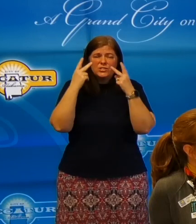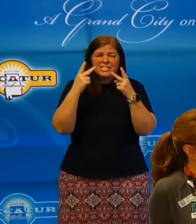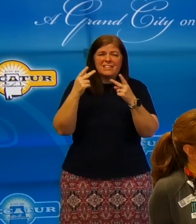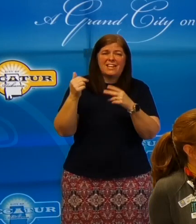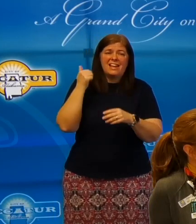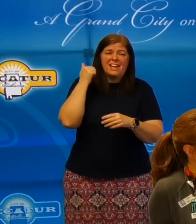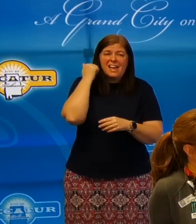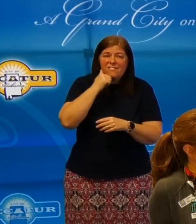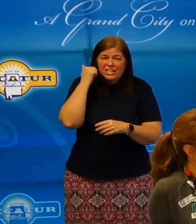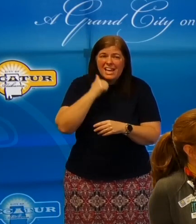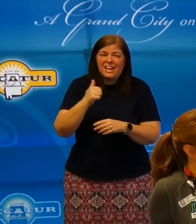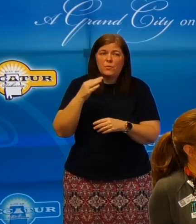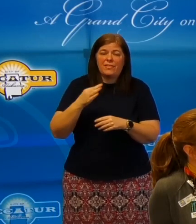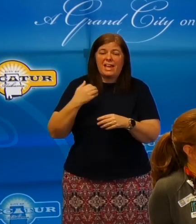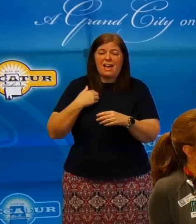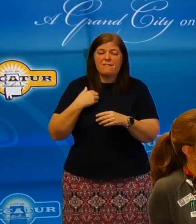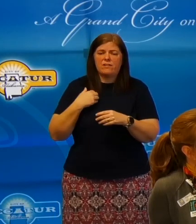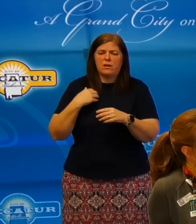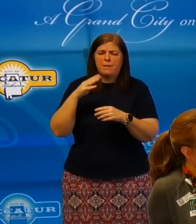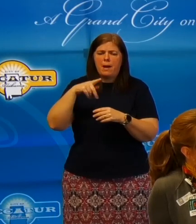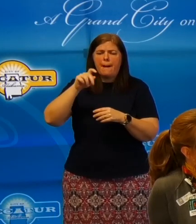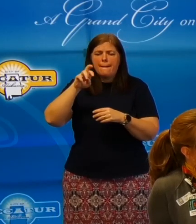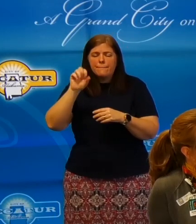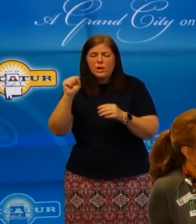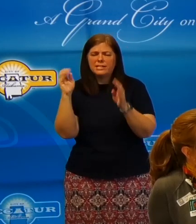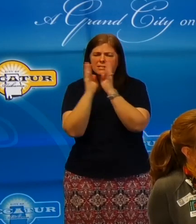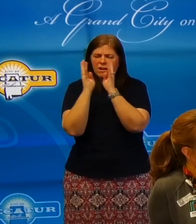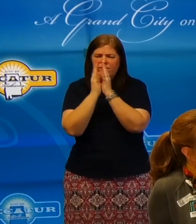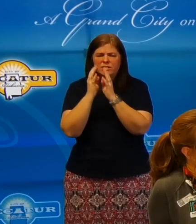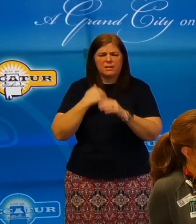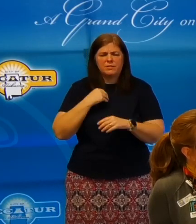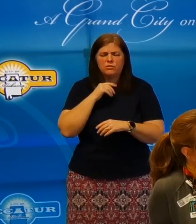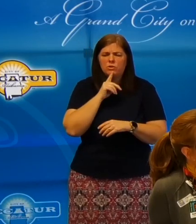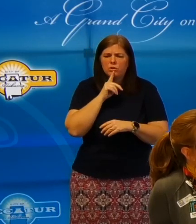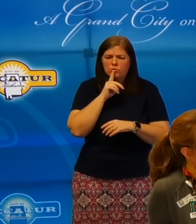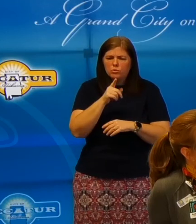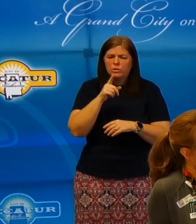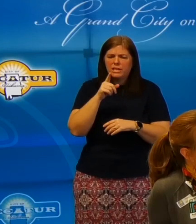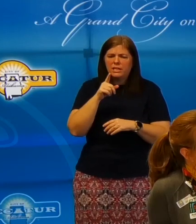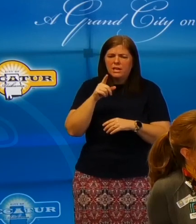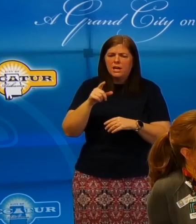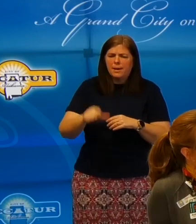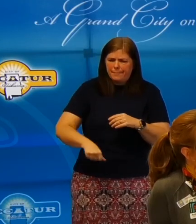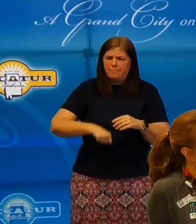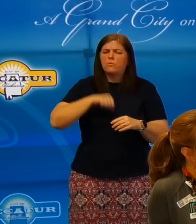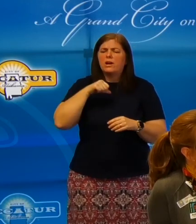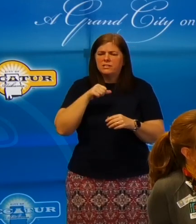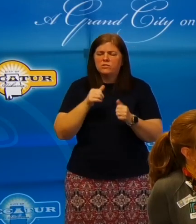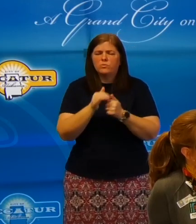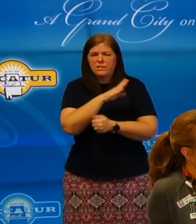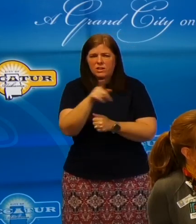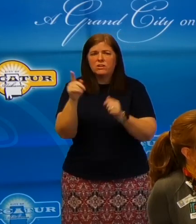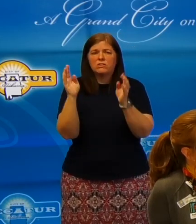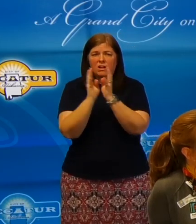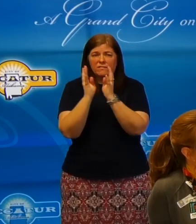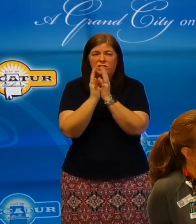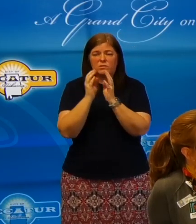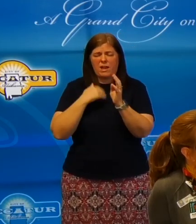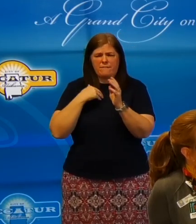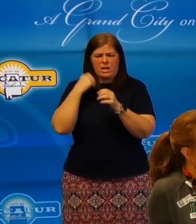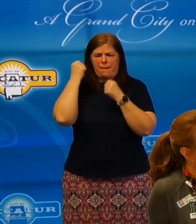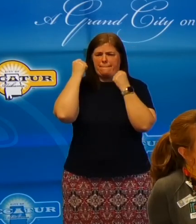have their press conferences. Deborah Bricks, I've been very impressed with her, and so happy that we have such an amazing scientist